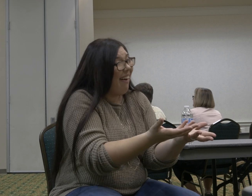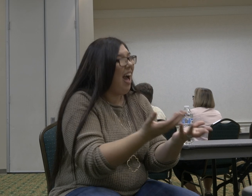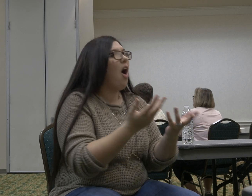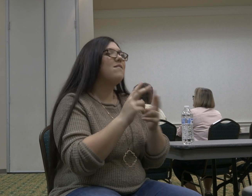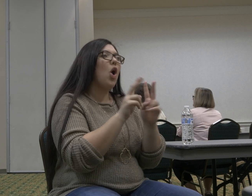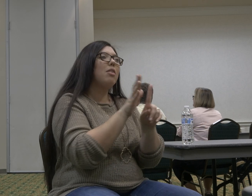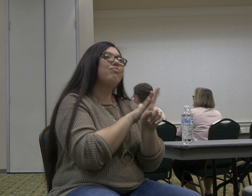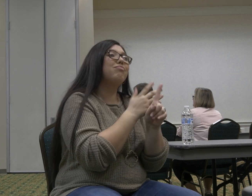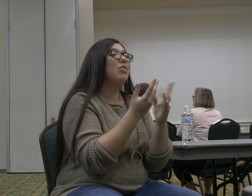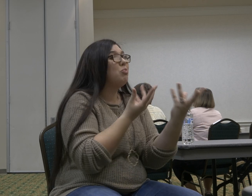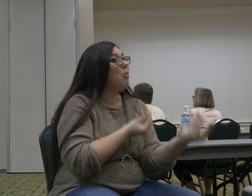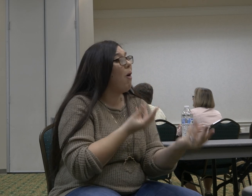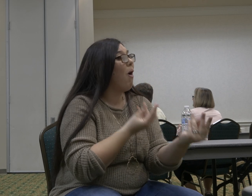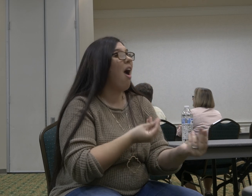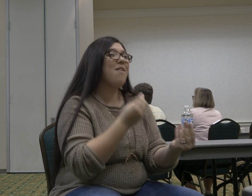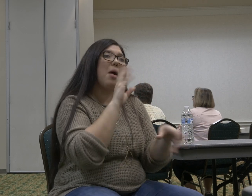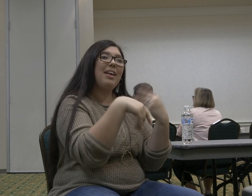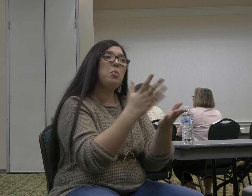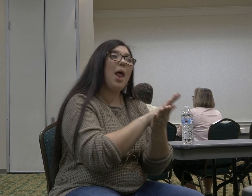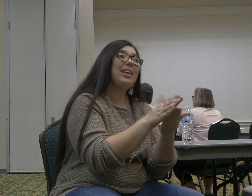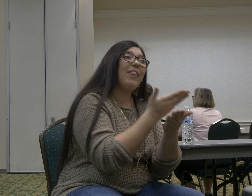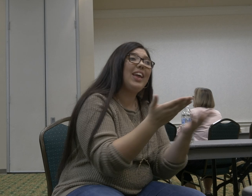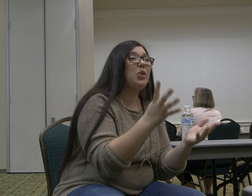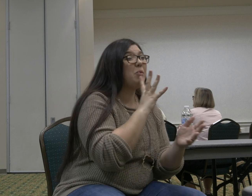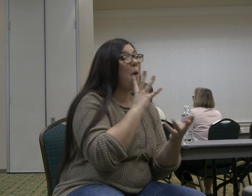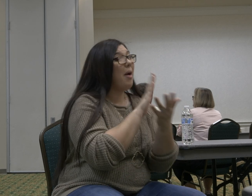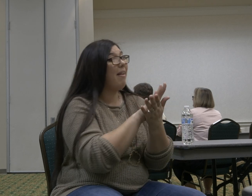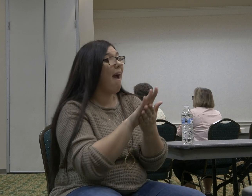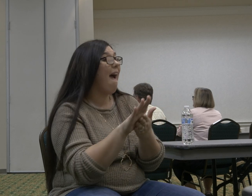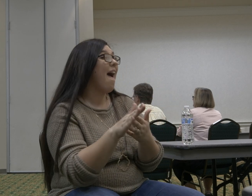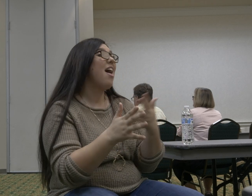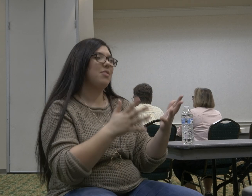ear-tickling words, nice things, saying nice things to you. That's the way she operates.